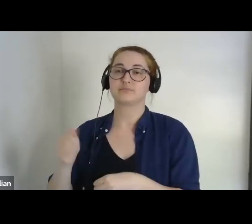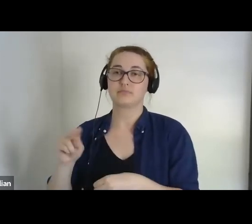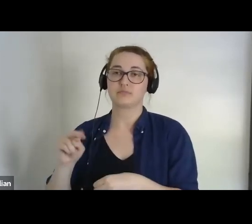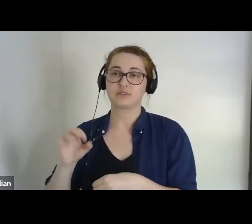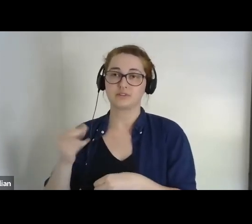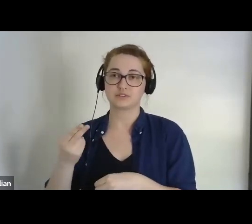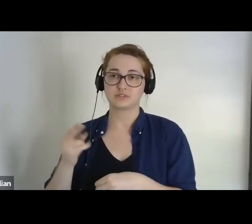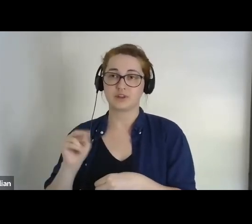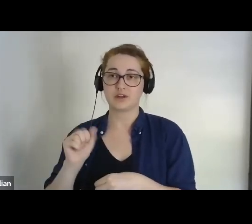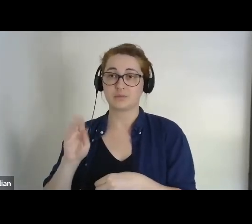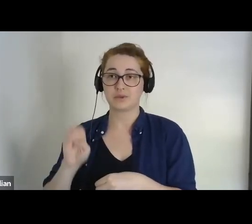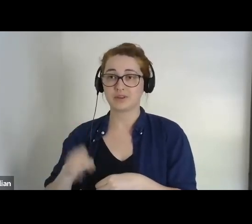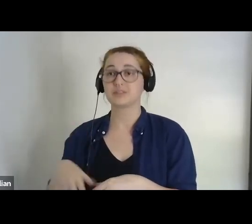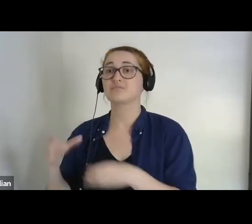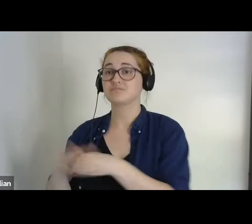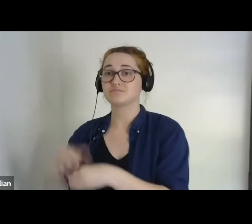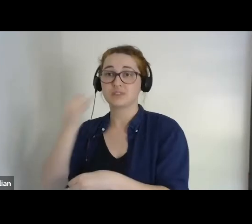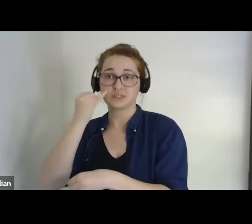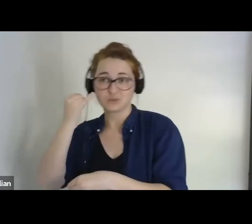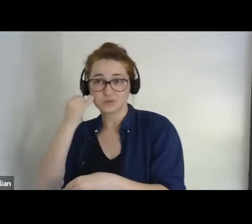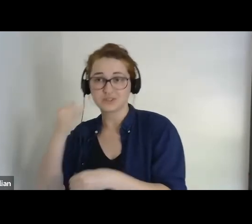hosts today and every day.